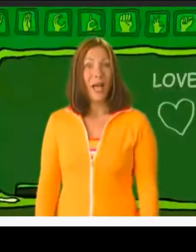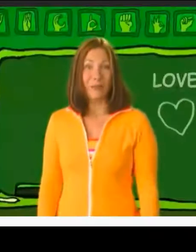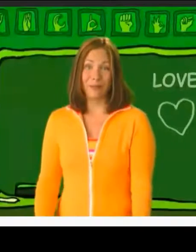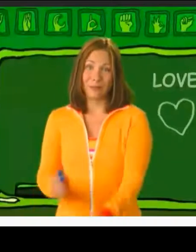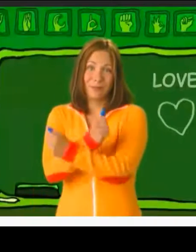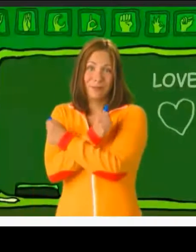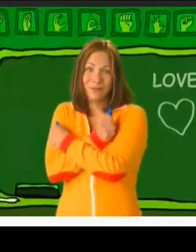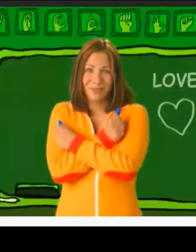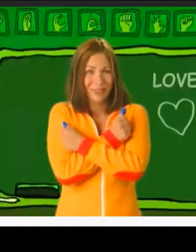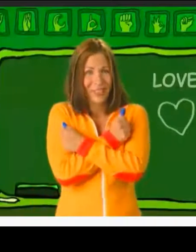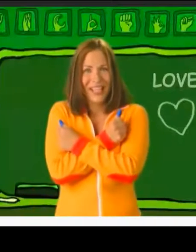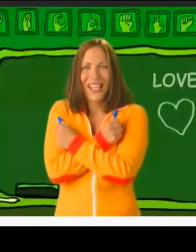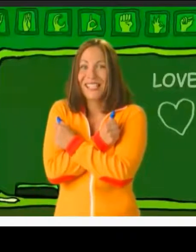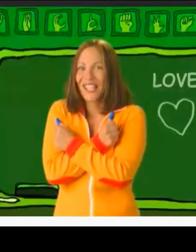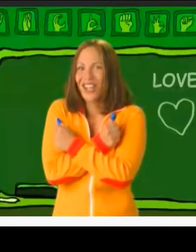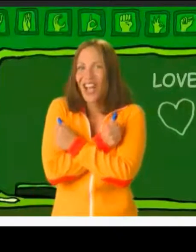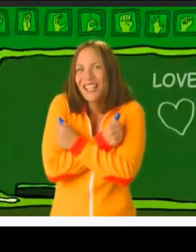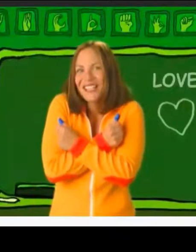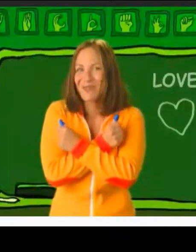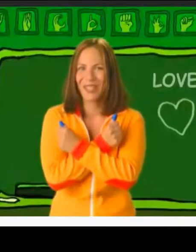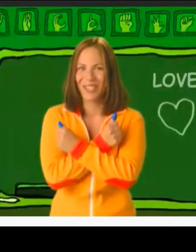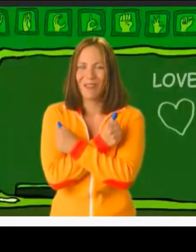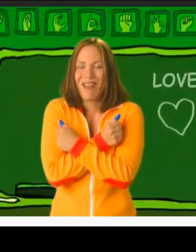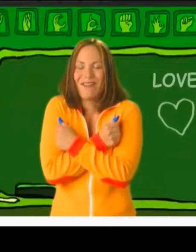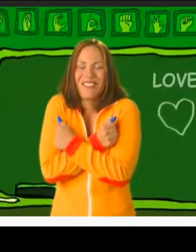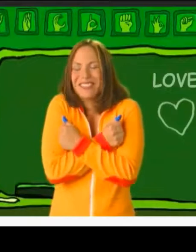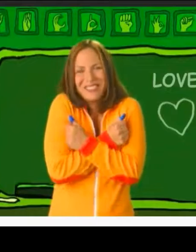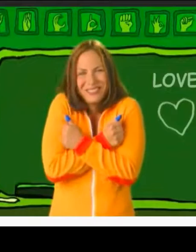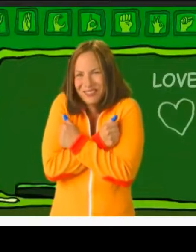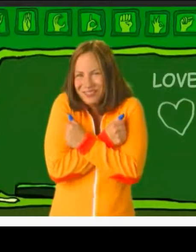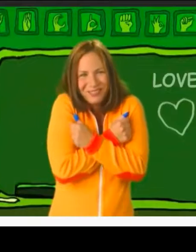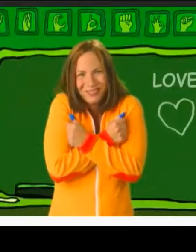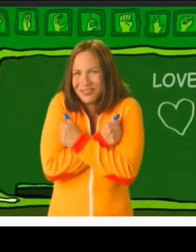Love. It's like you're hugging somebody you love.